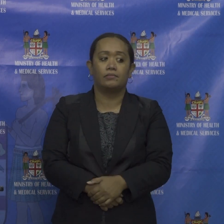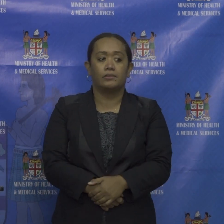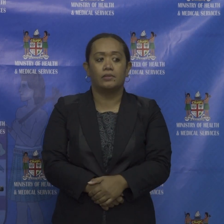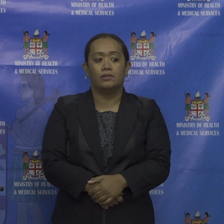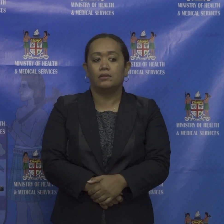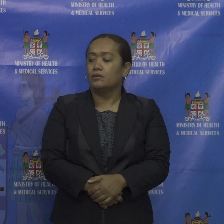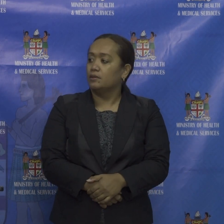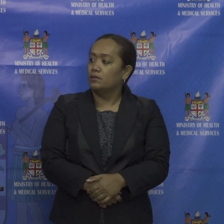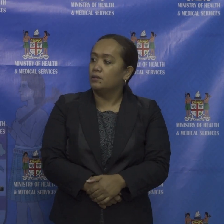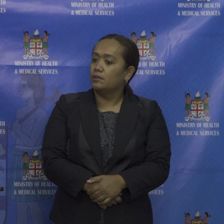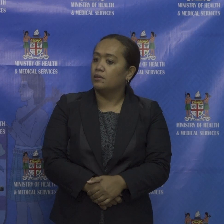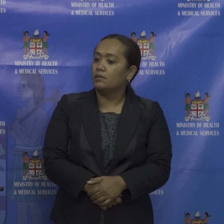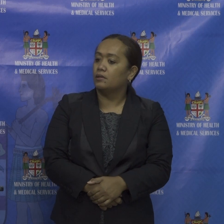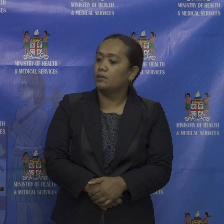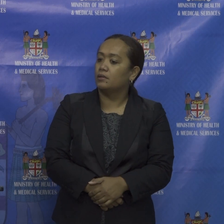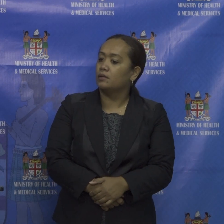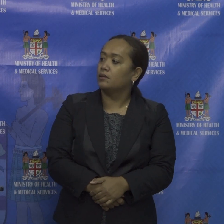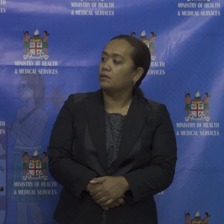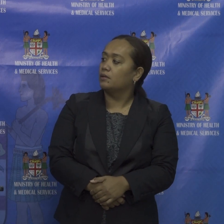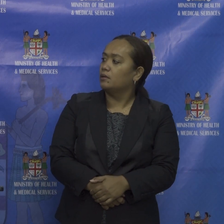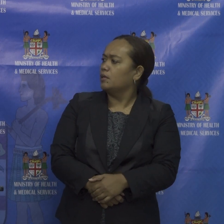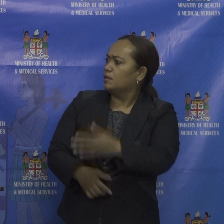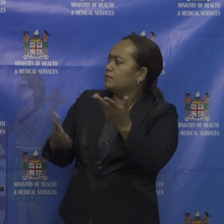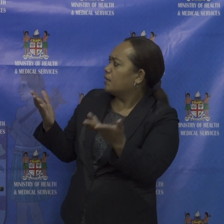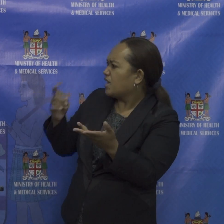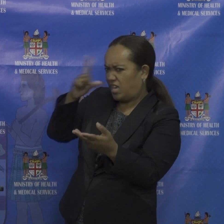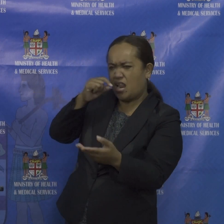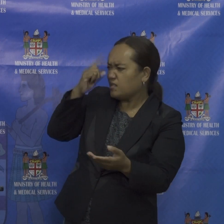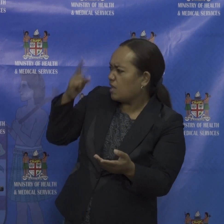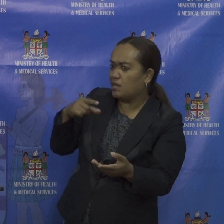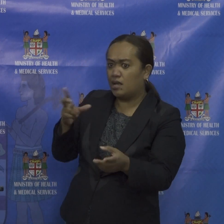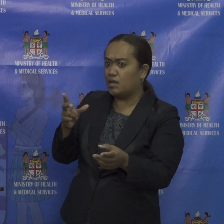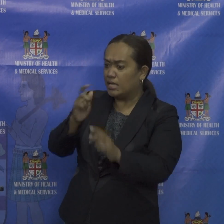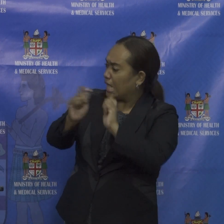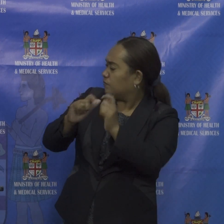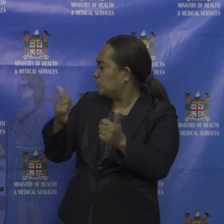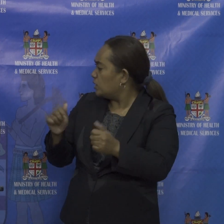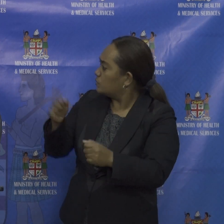Wainitaroa settlement, we are, as far as I can understand, the tests have been done.